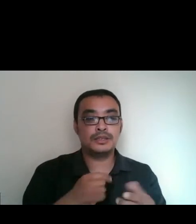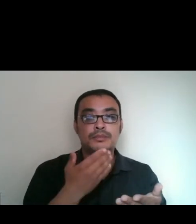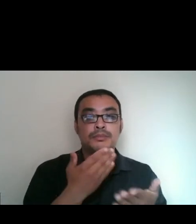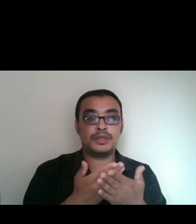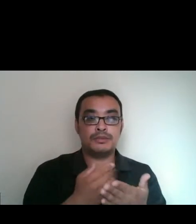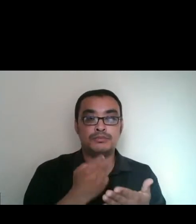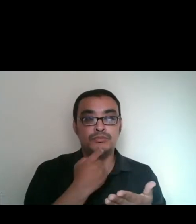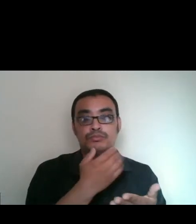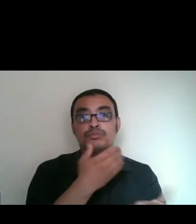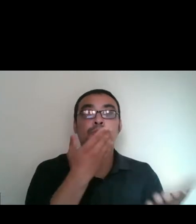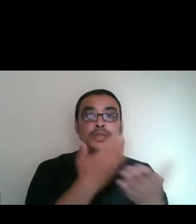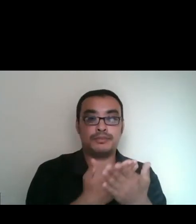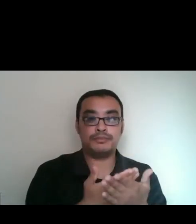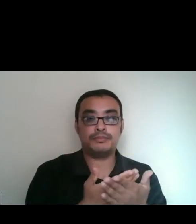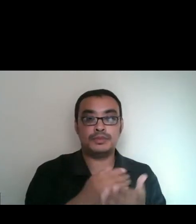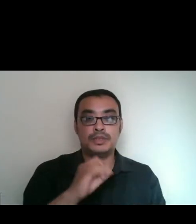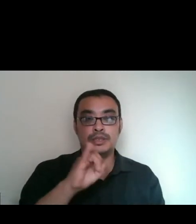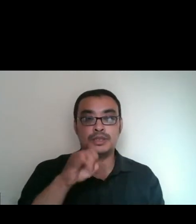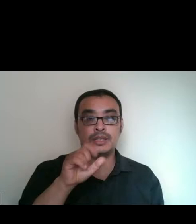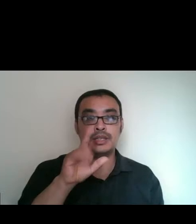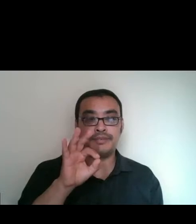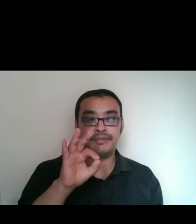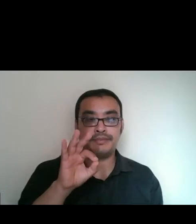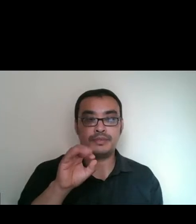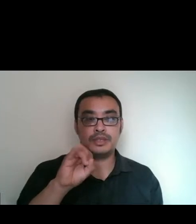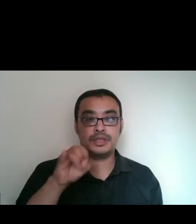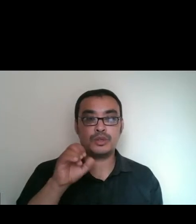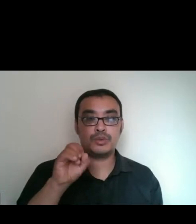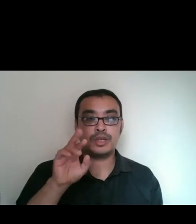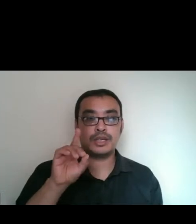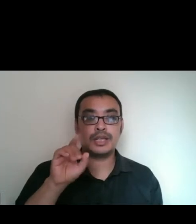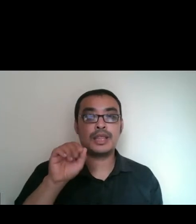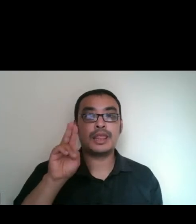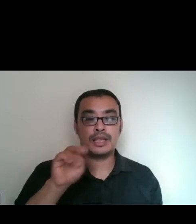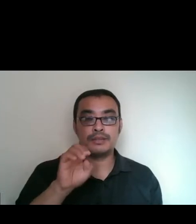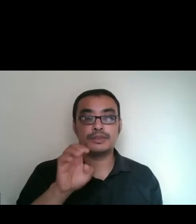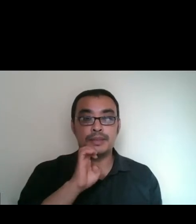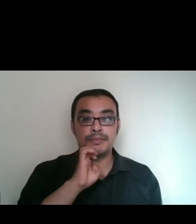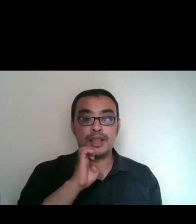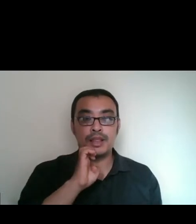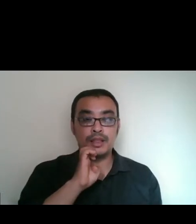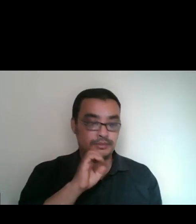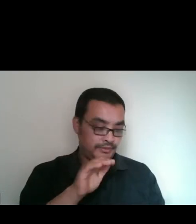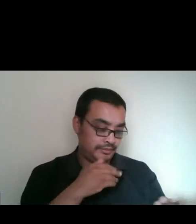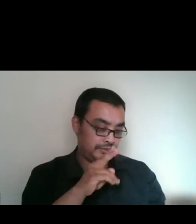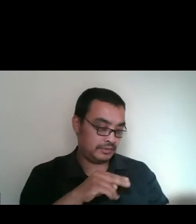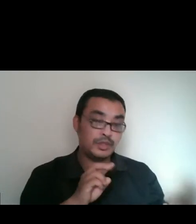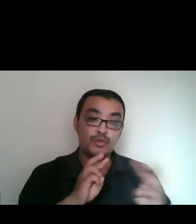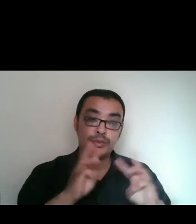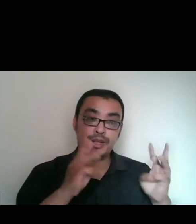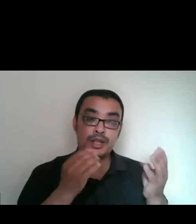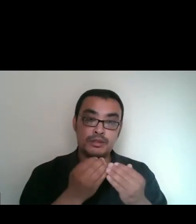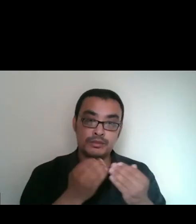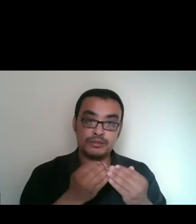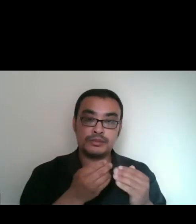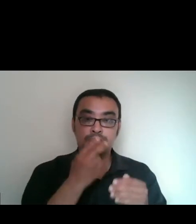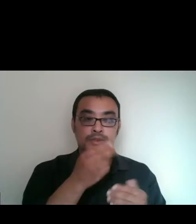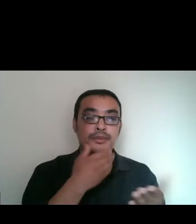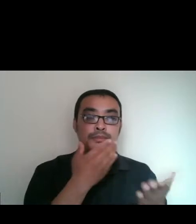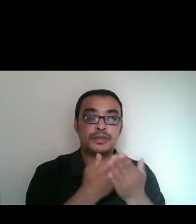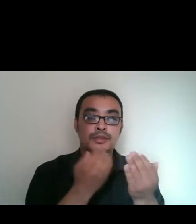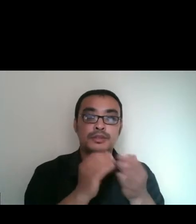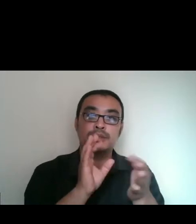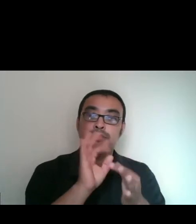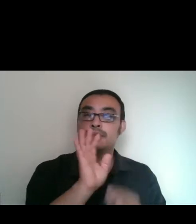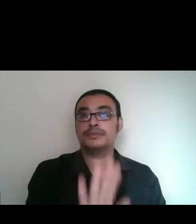that GLF Youth in Jordan. Yeah, so please check your emails, check our website, and go and apply to this